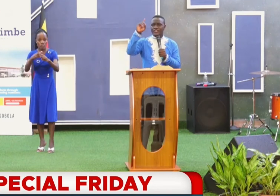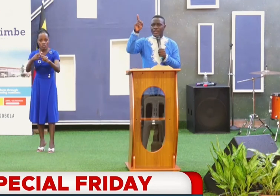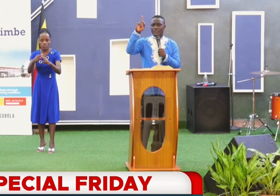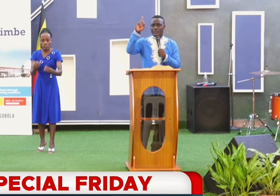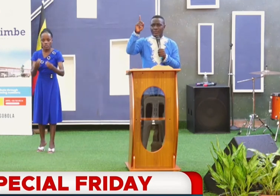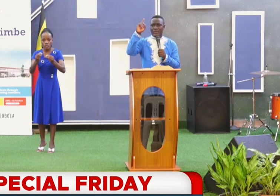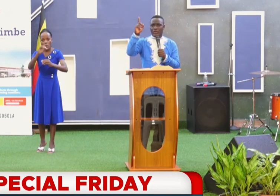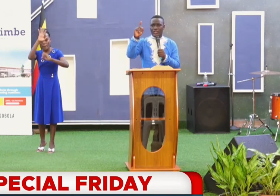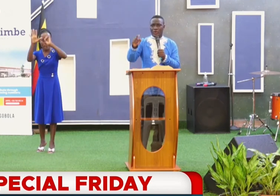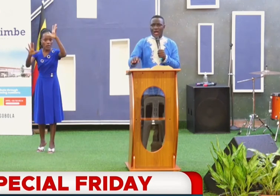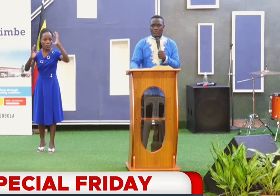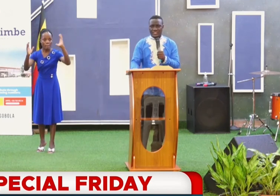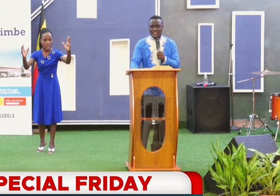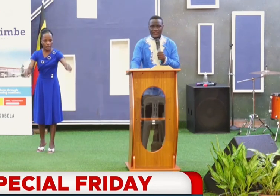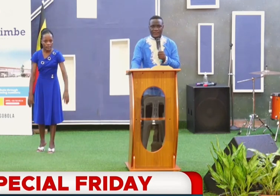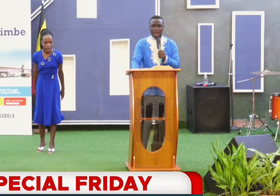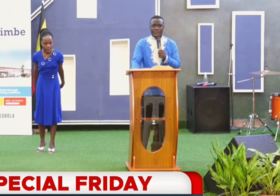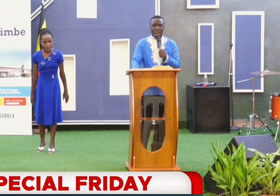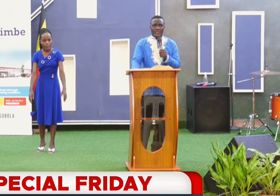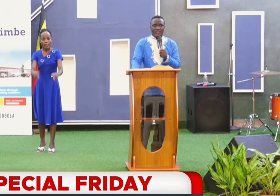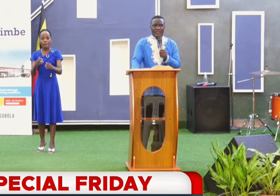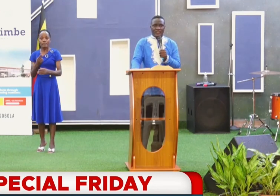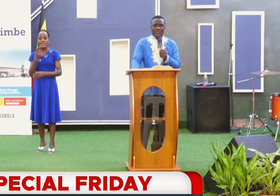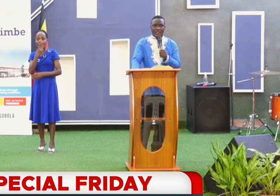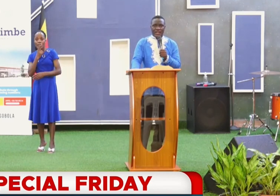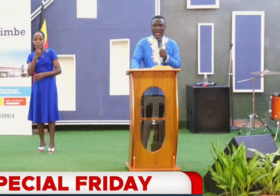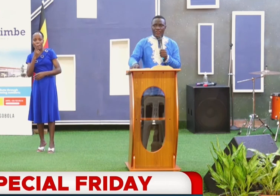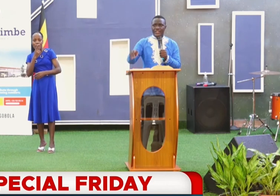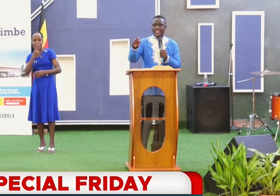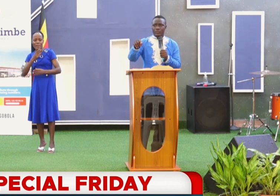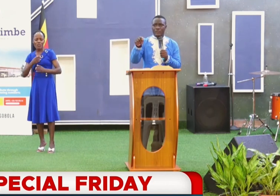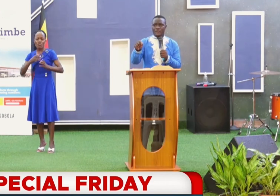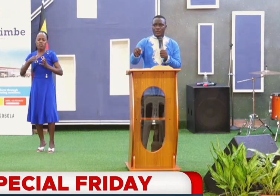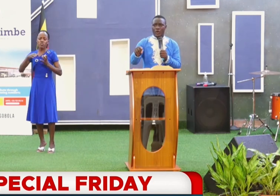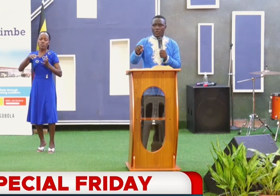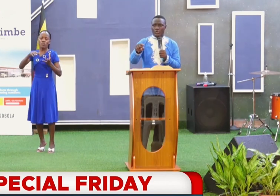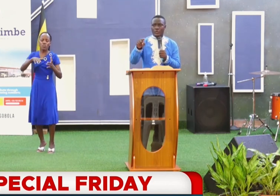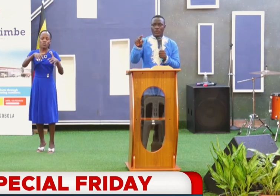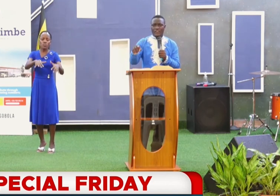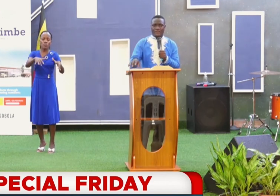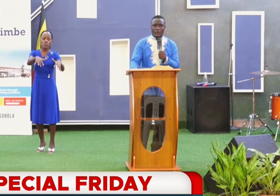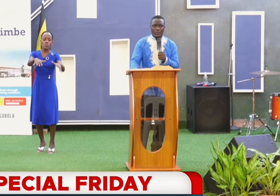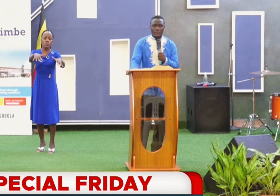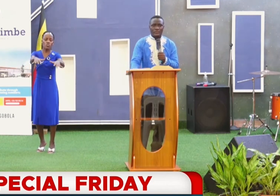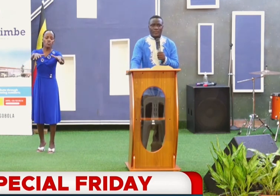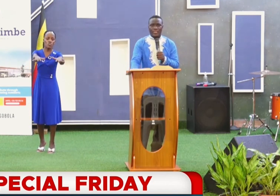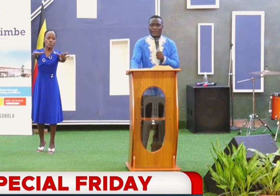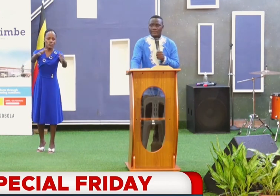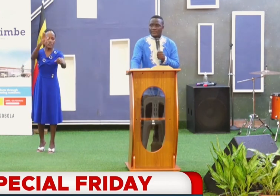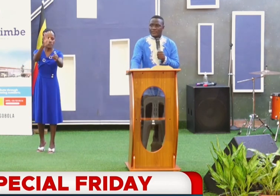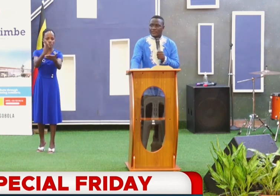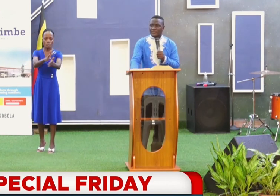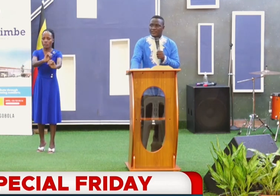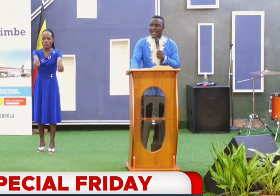Lord is going to do a miracle in your house. Anointing will flow to overflow.